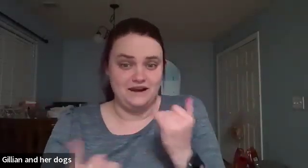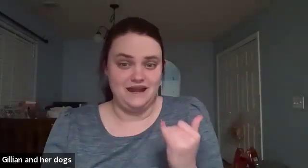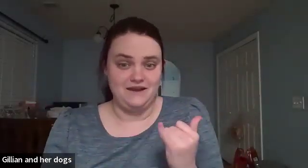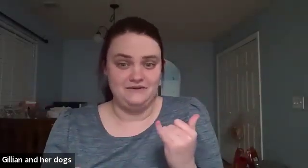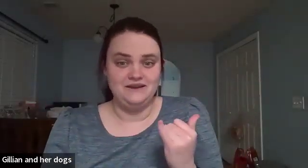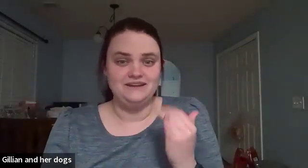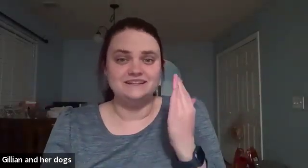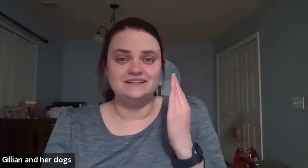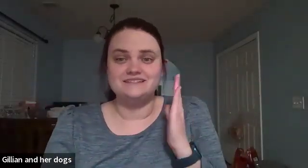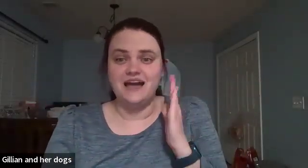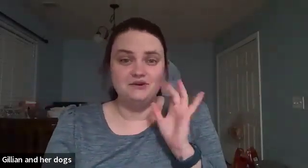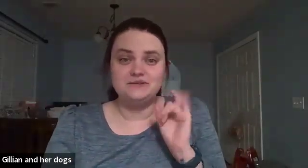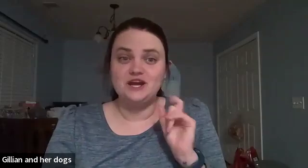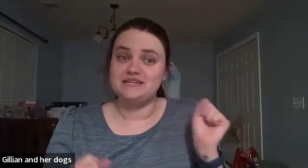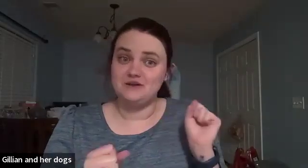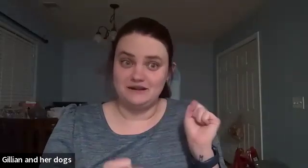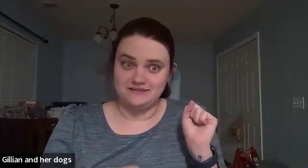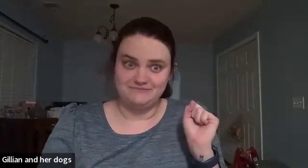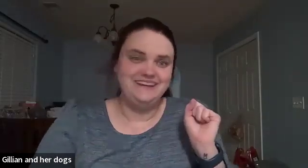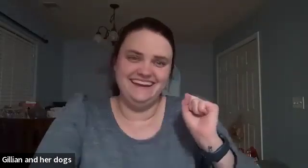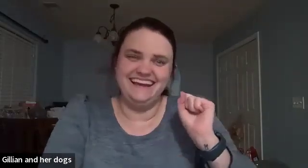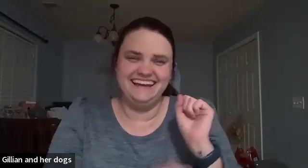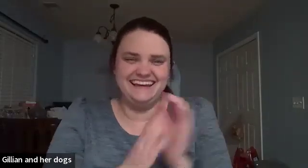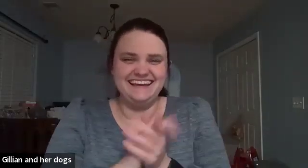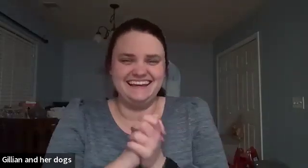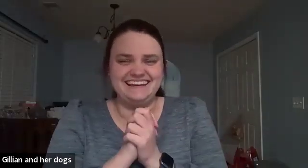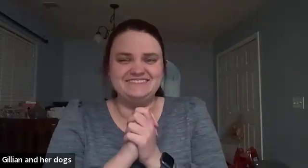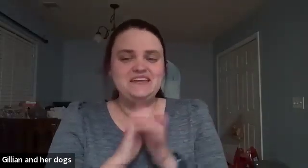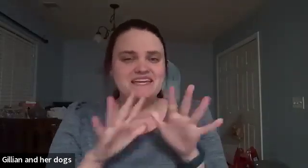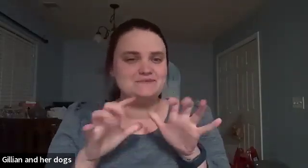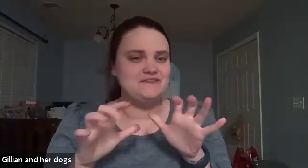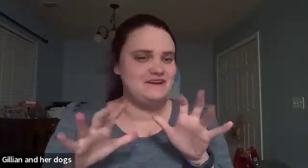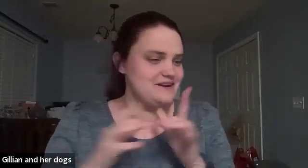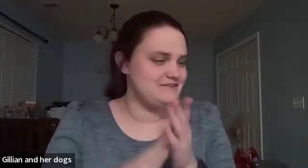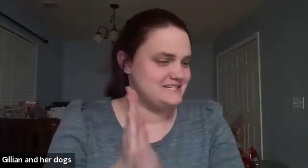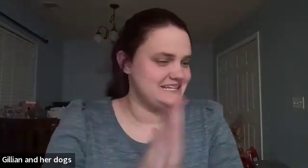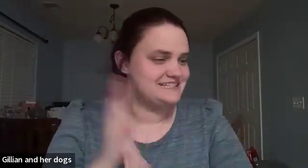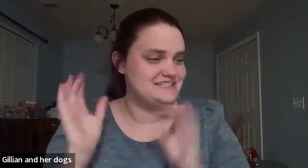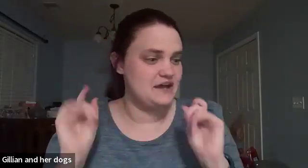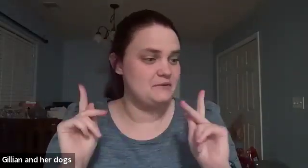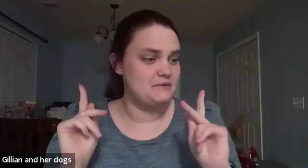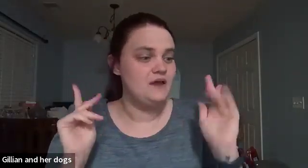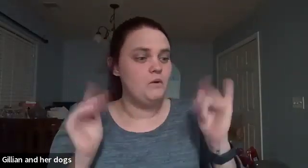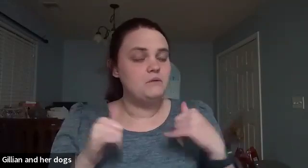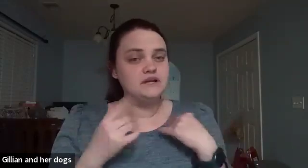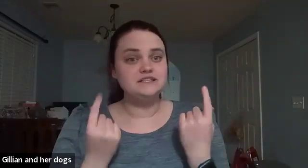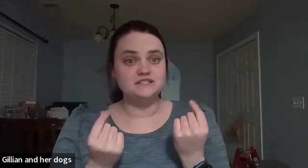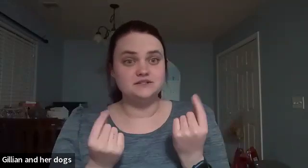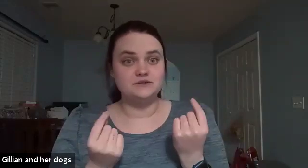right now because I don't know about y'all, but it's cold outside. It's been very, very freezing. So, what we're going to